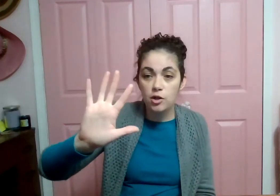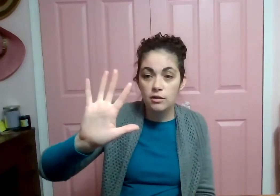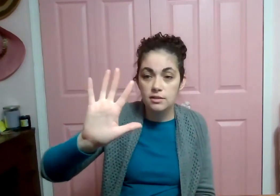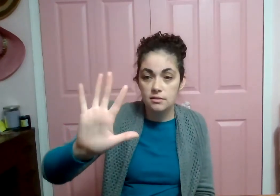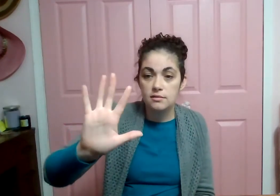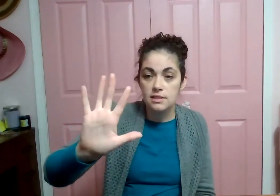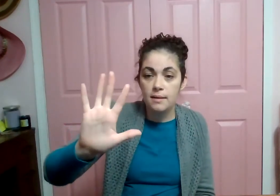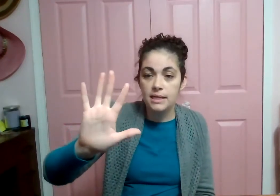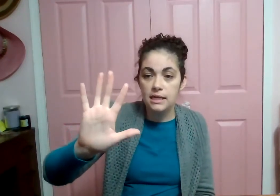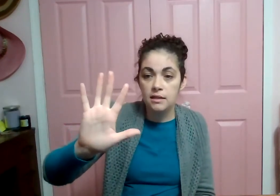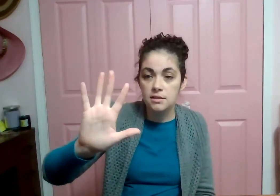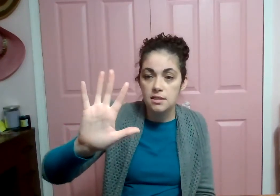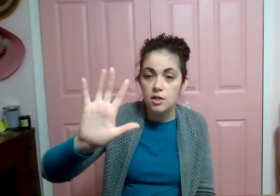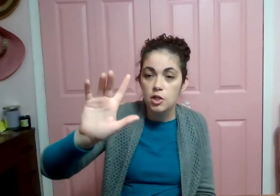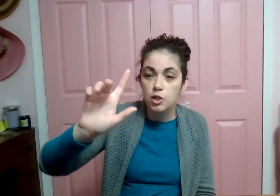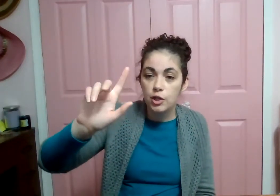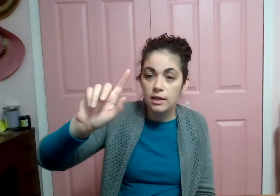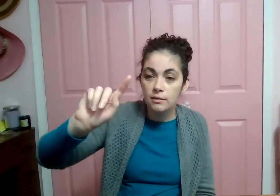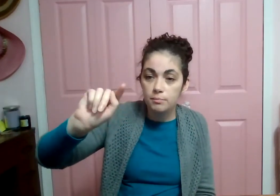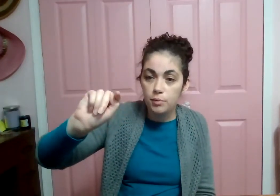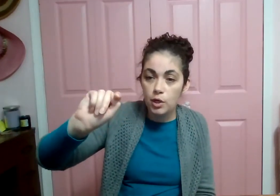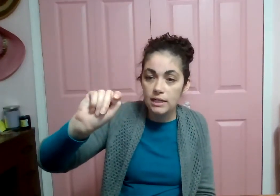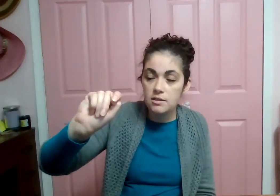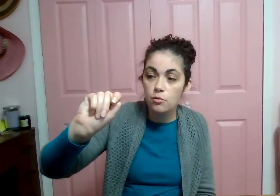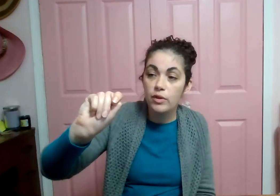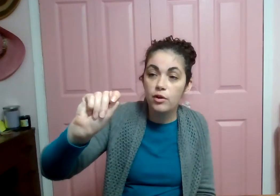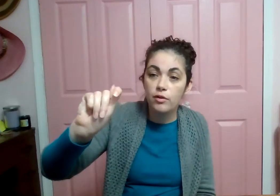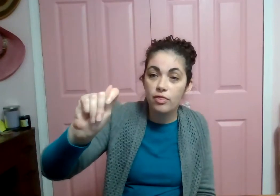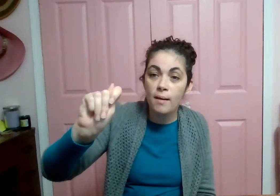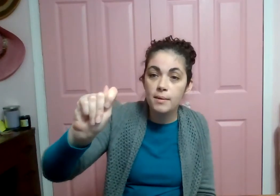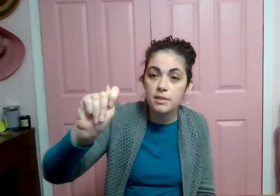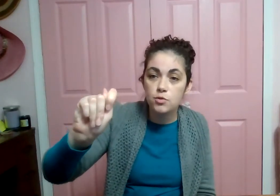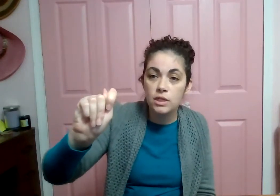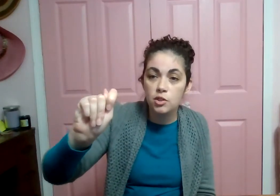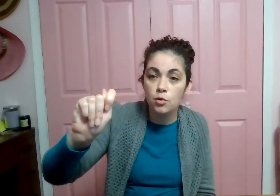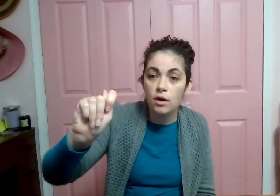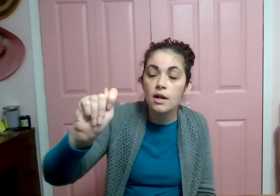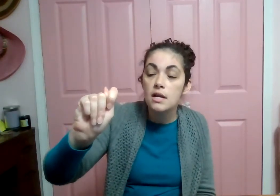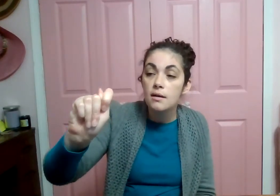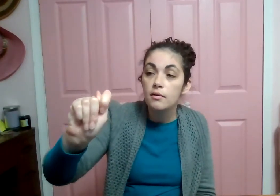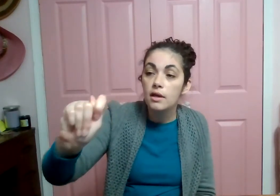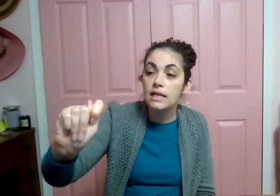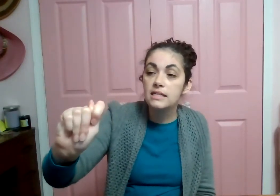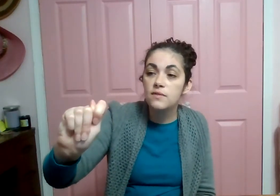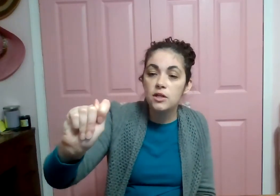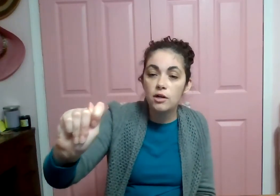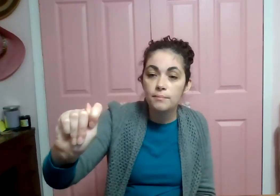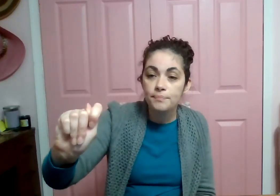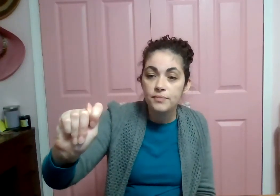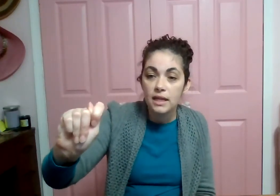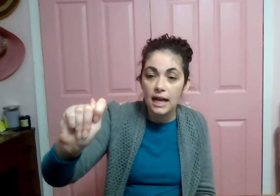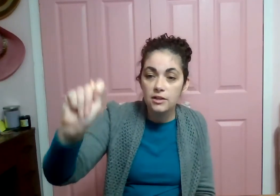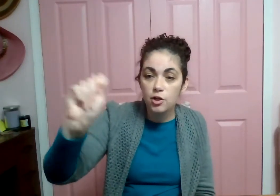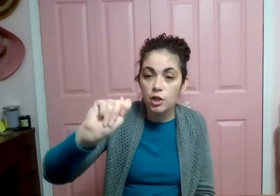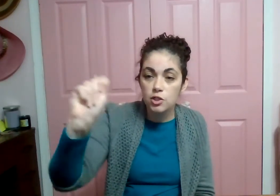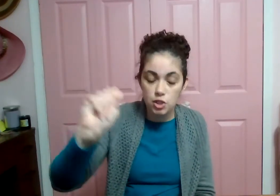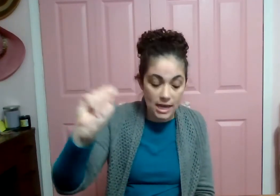your dominant hand, you're going to put it with your thumb in between your index finger and you're going to shake